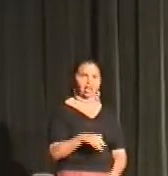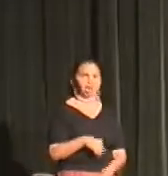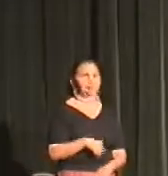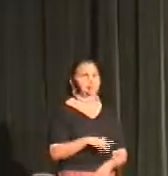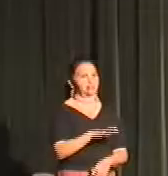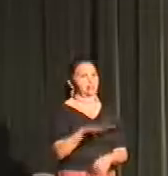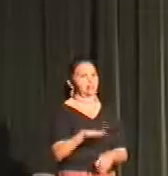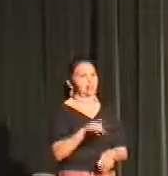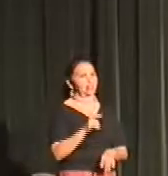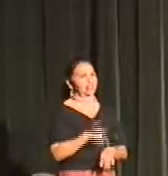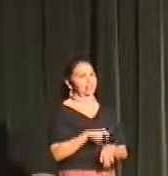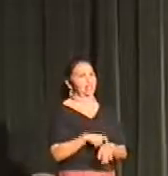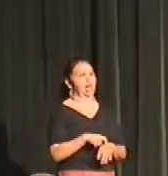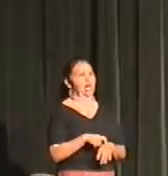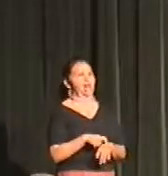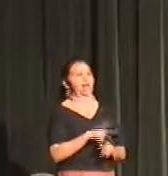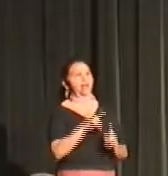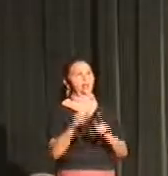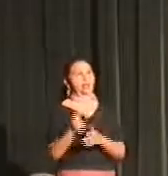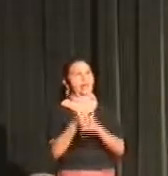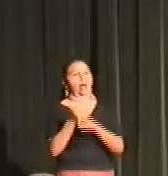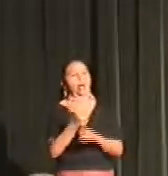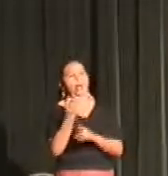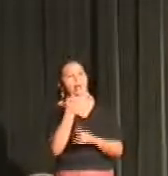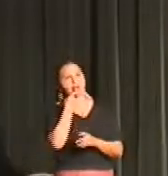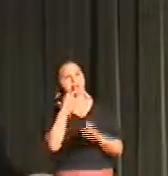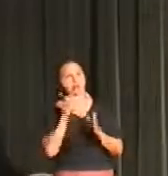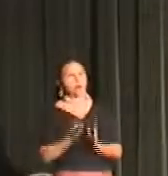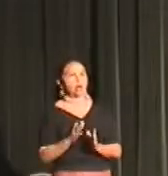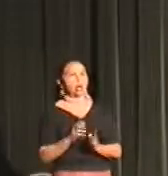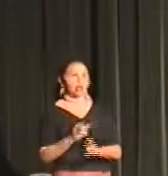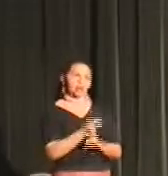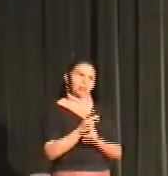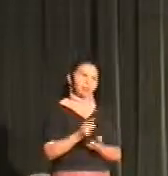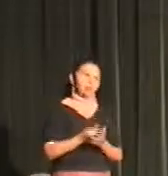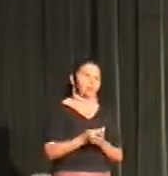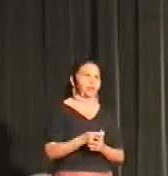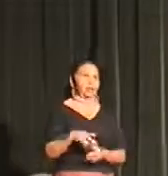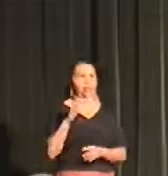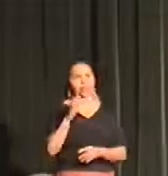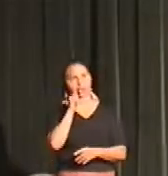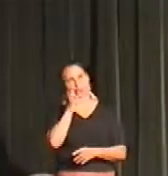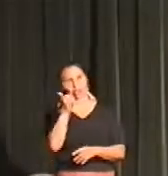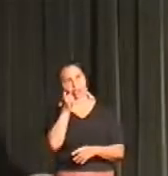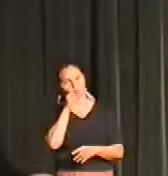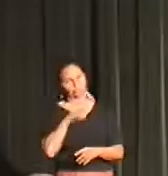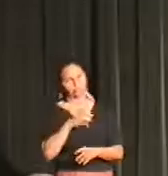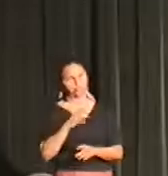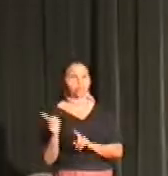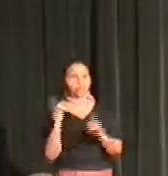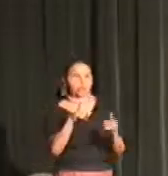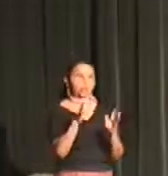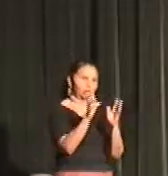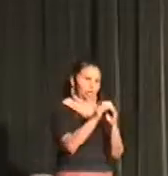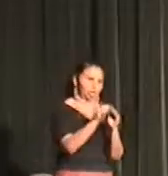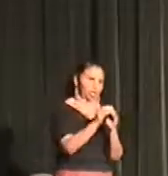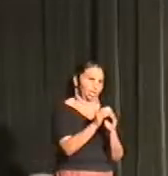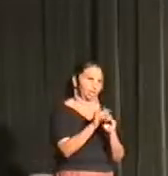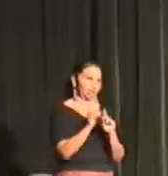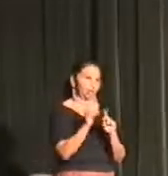got a 12-step call. Borrowed some money, so I could go pick her up. We took her to a meeting, and we came back to my apartment, and we're sitting there,